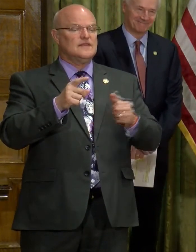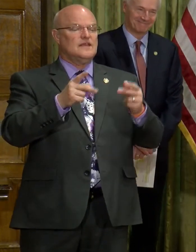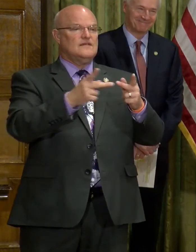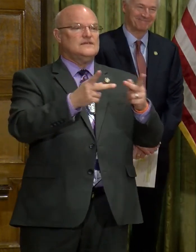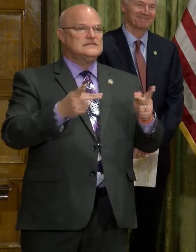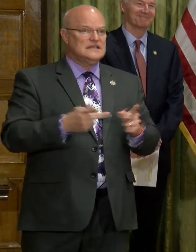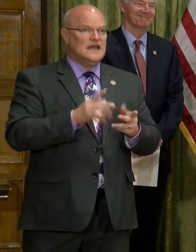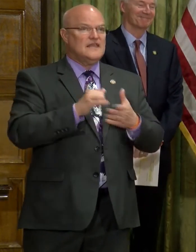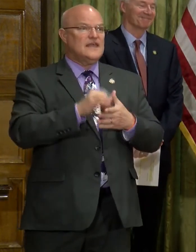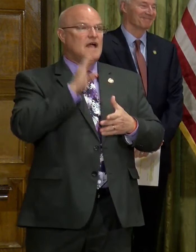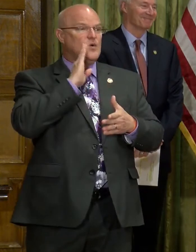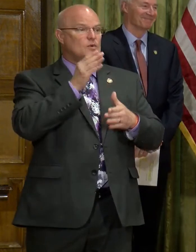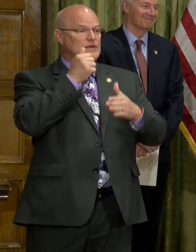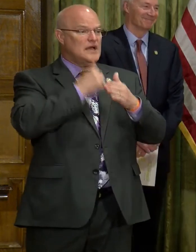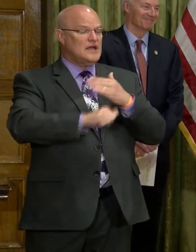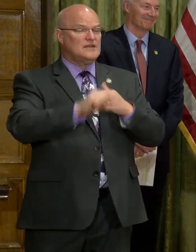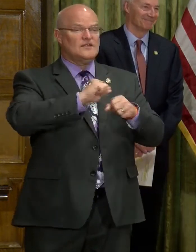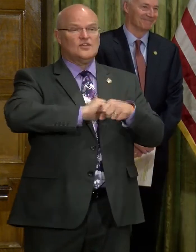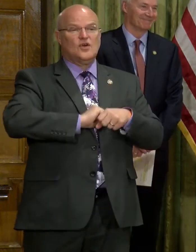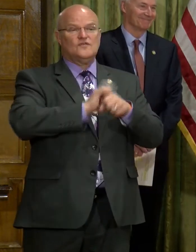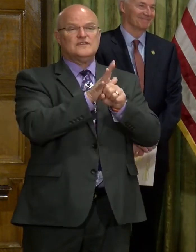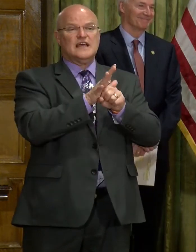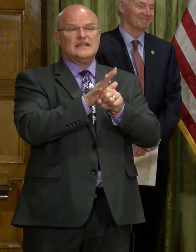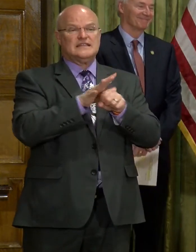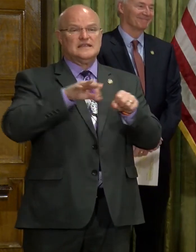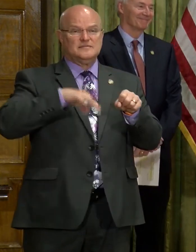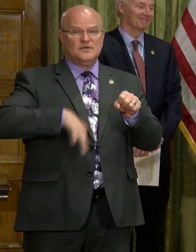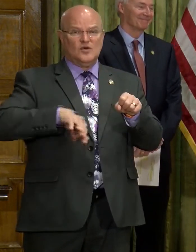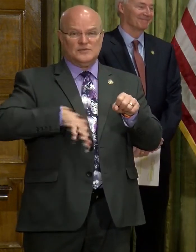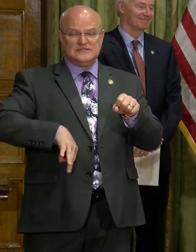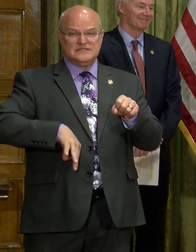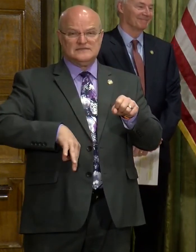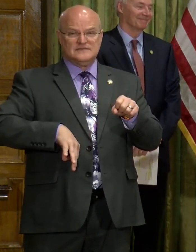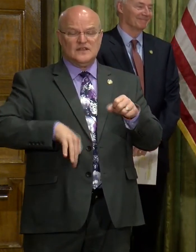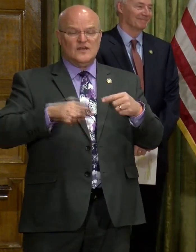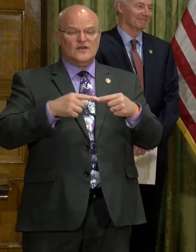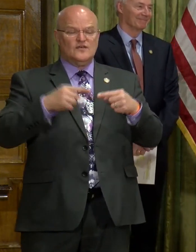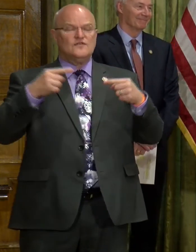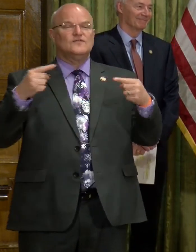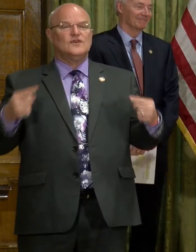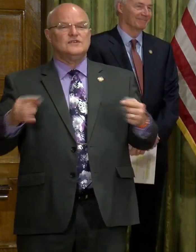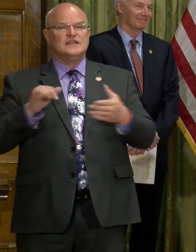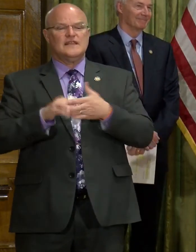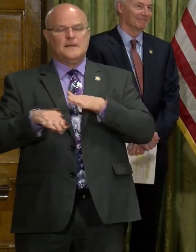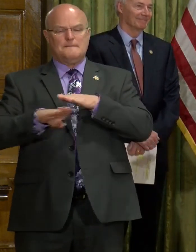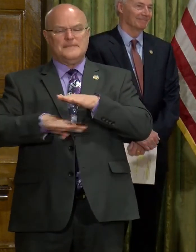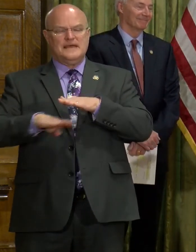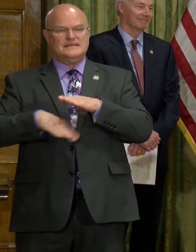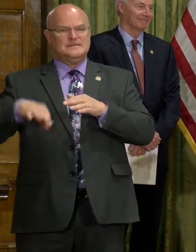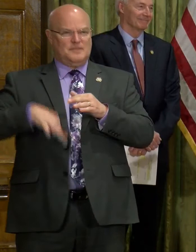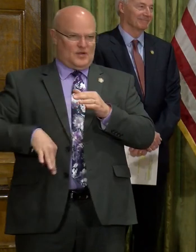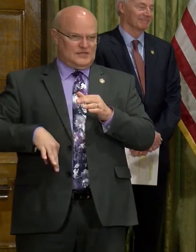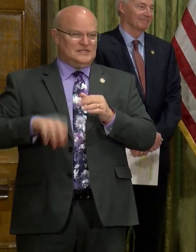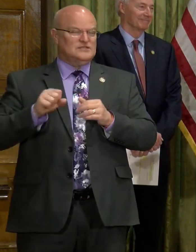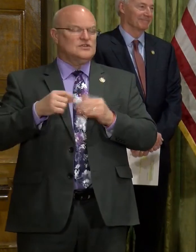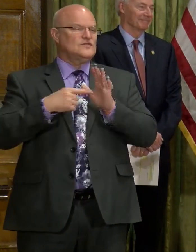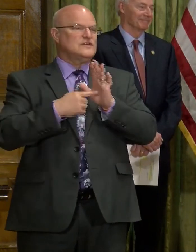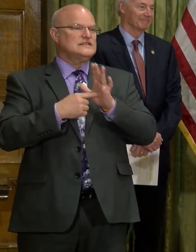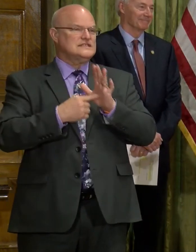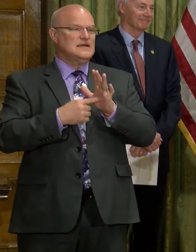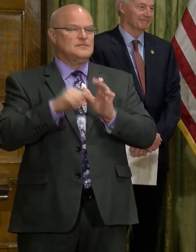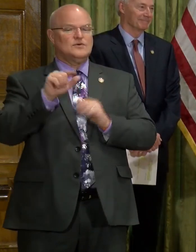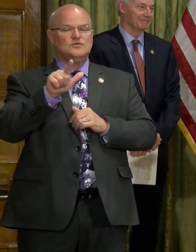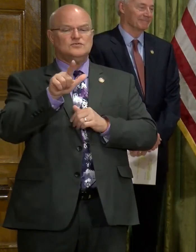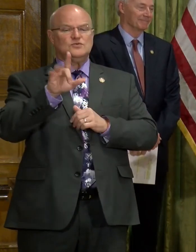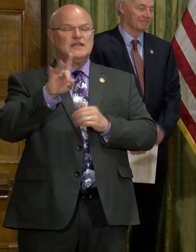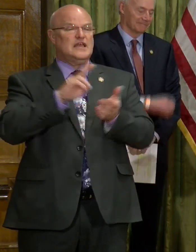facilities that will fall under the COVID-19 enhanced bonus versus the base bonus. So for example, the